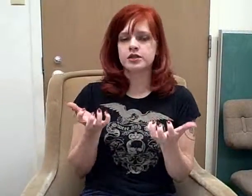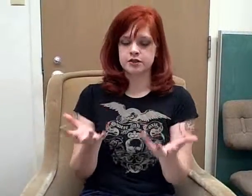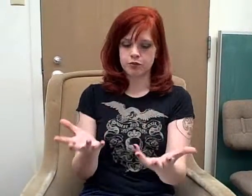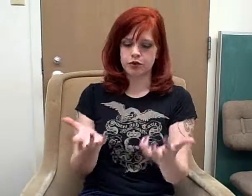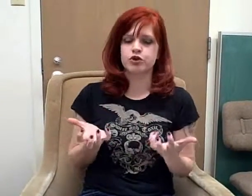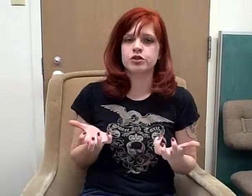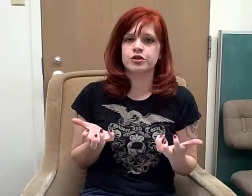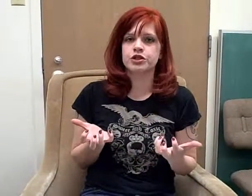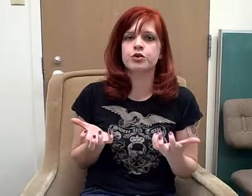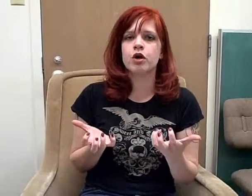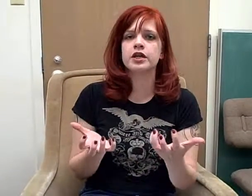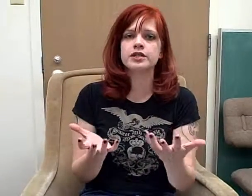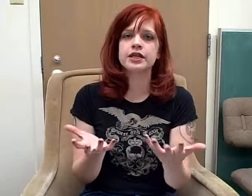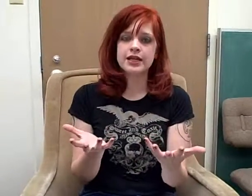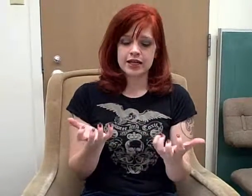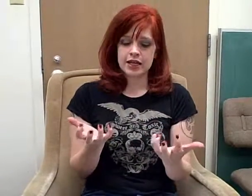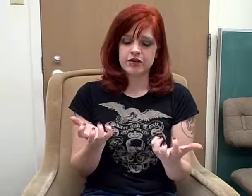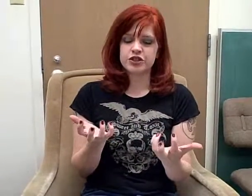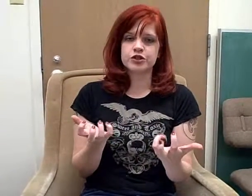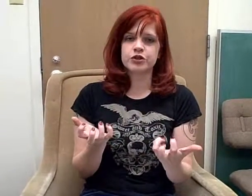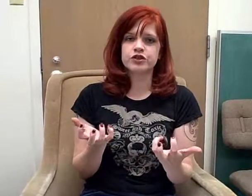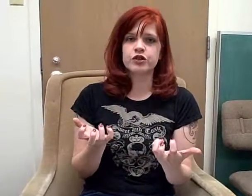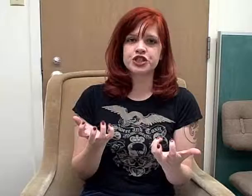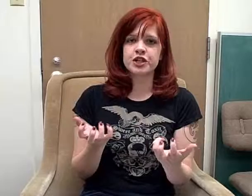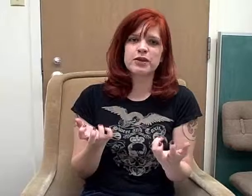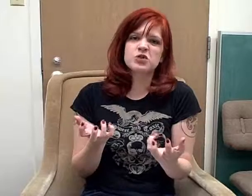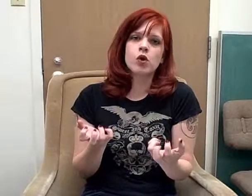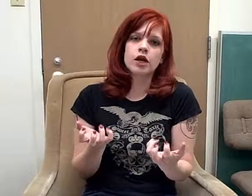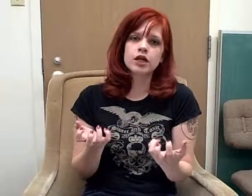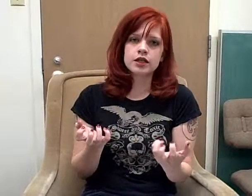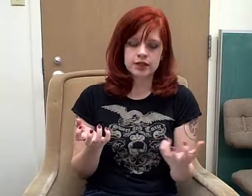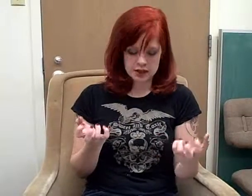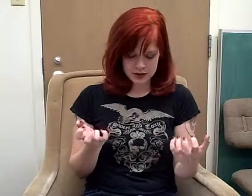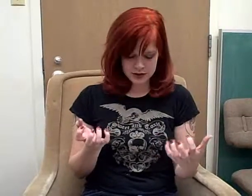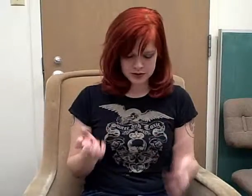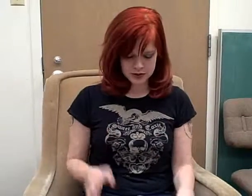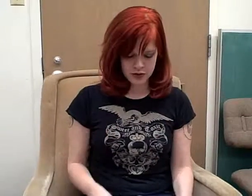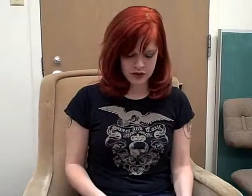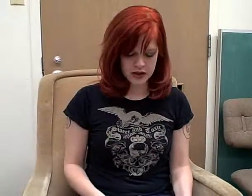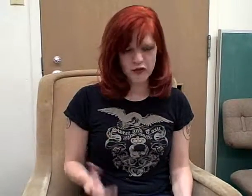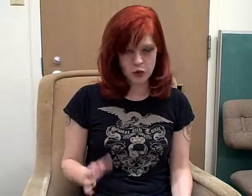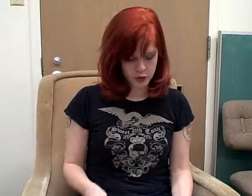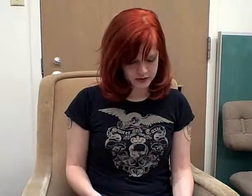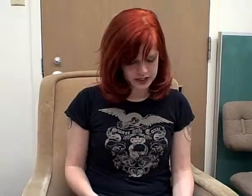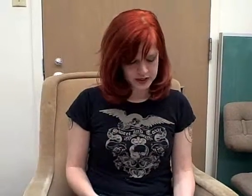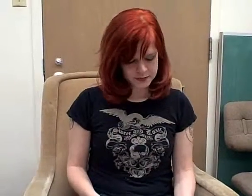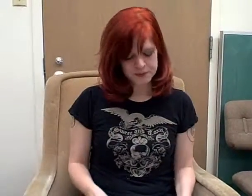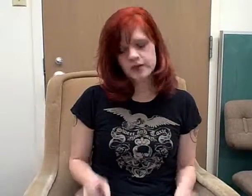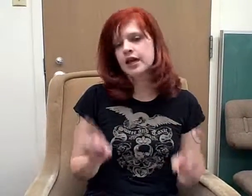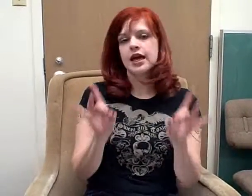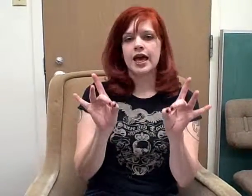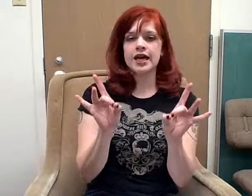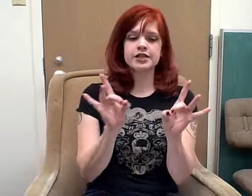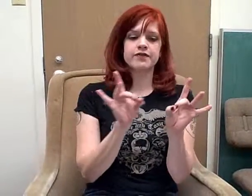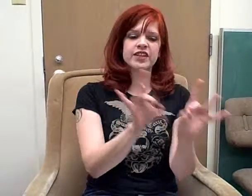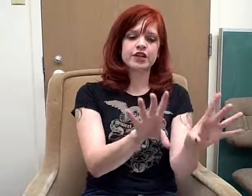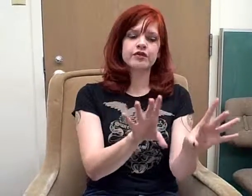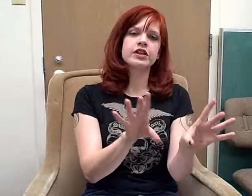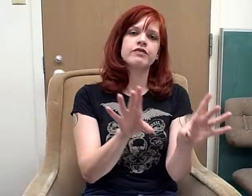Want, pull it towards you because you want it. If you just sort of scrunch it, it means wanna. Sort of an informal way of saying it. Hate, lick your feely